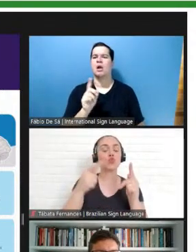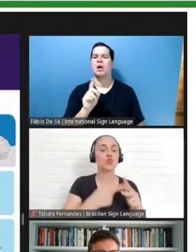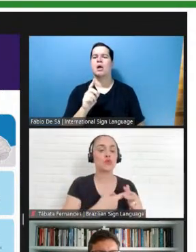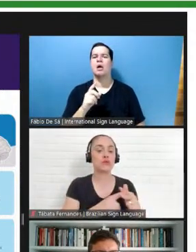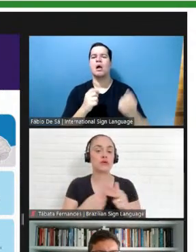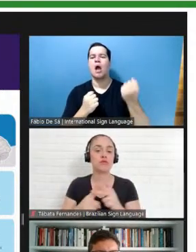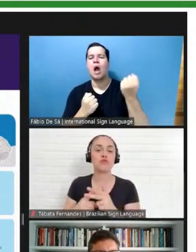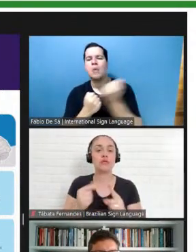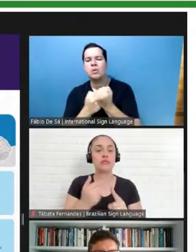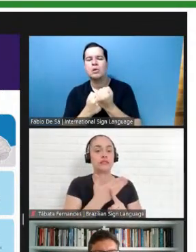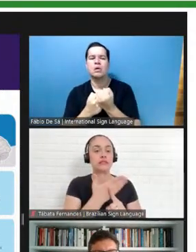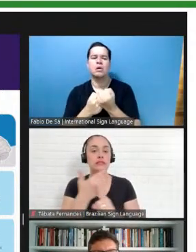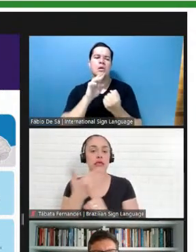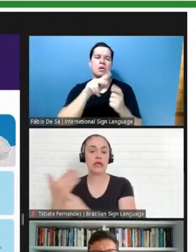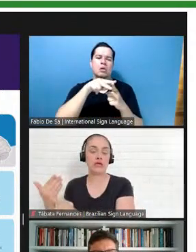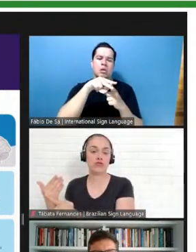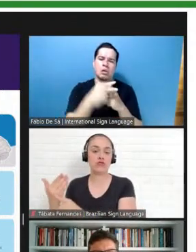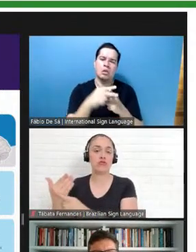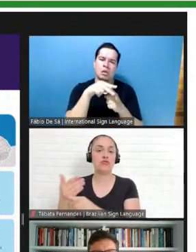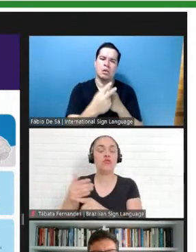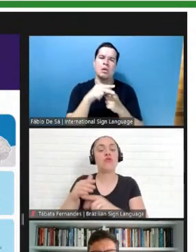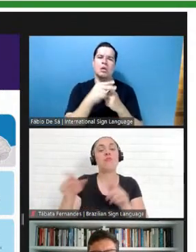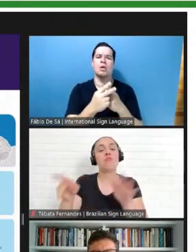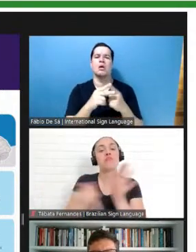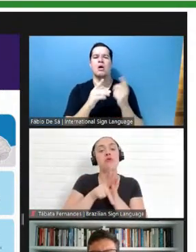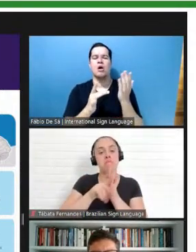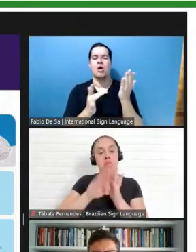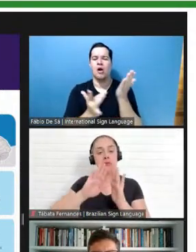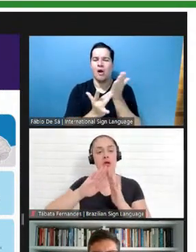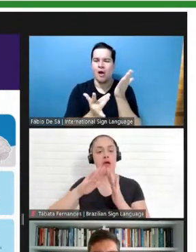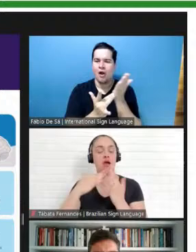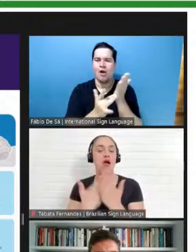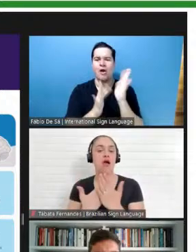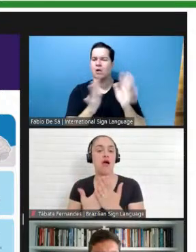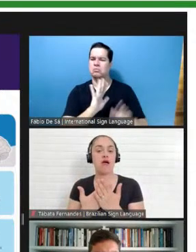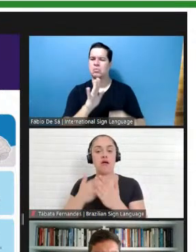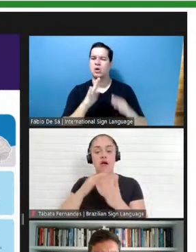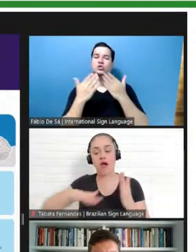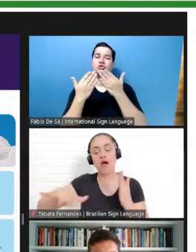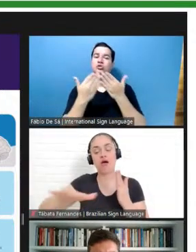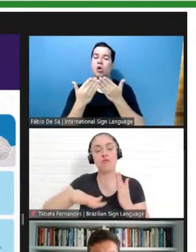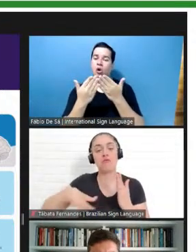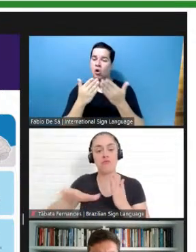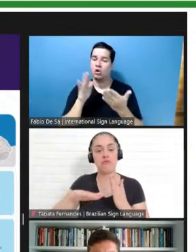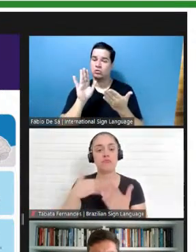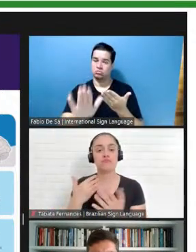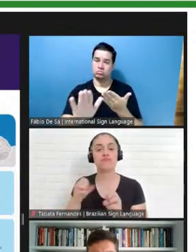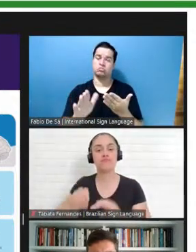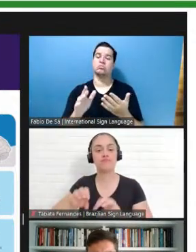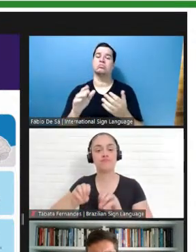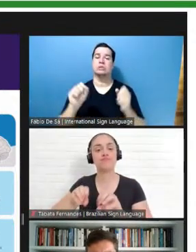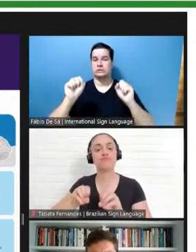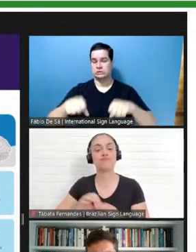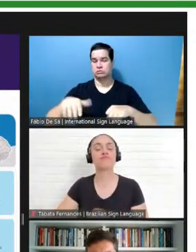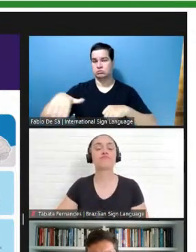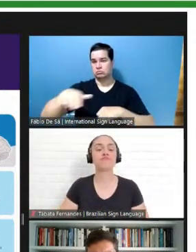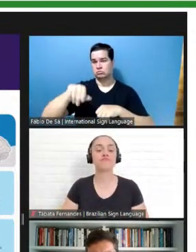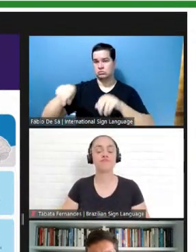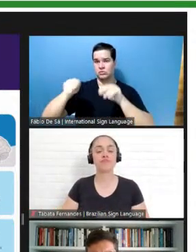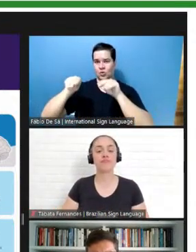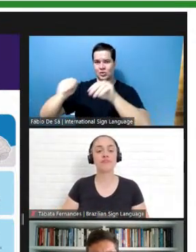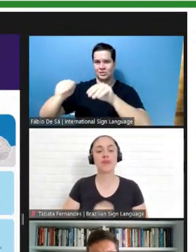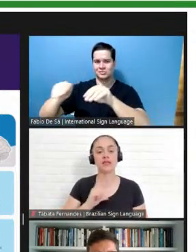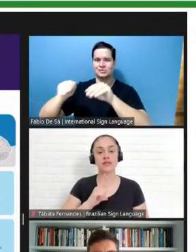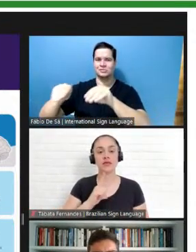that we're bringing into the classroom. It's the organizer, right? It's the toolbox that